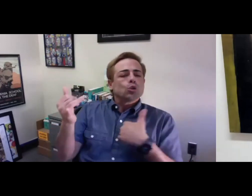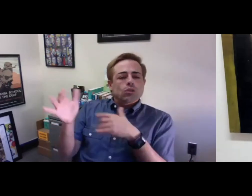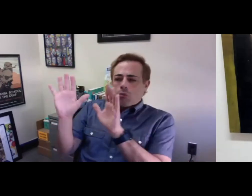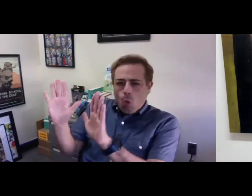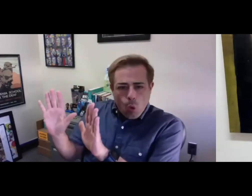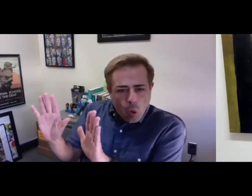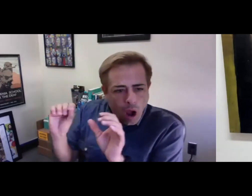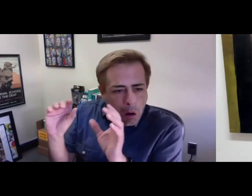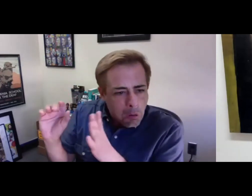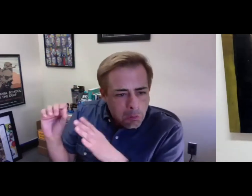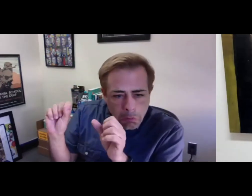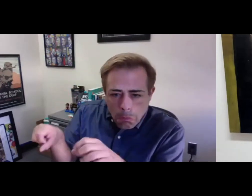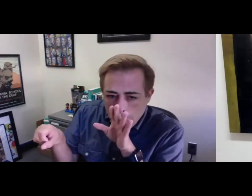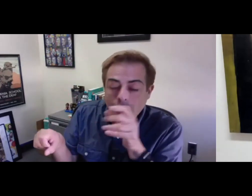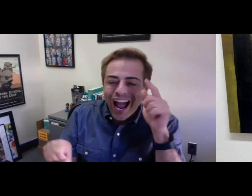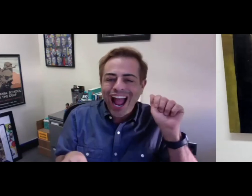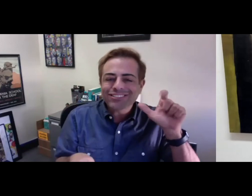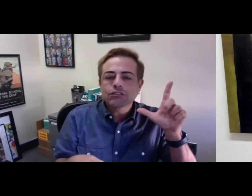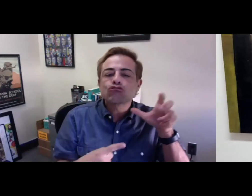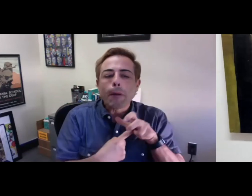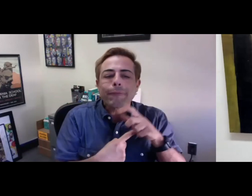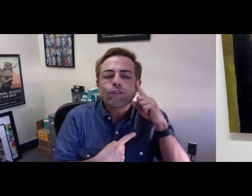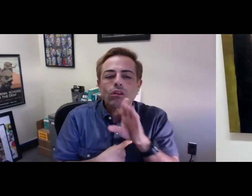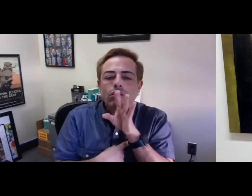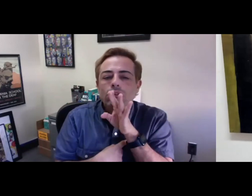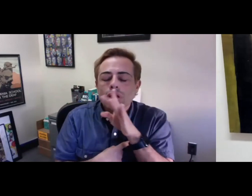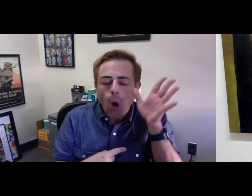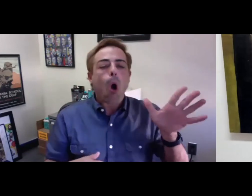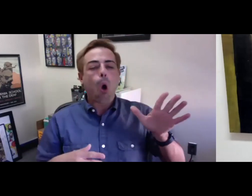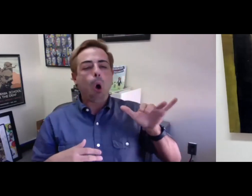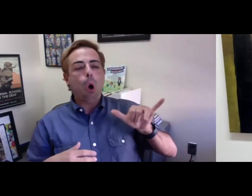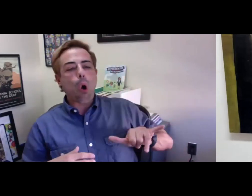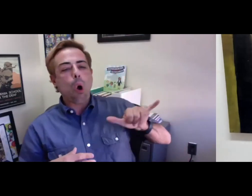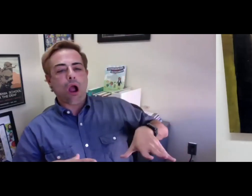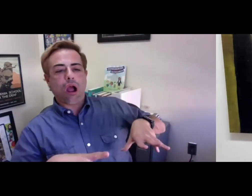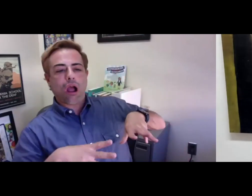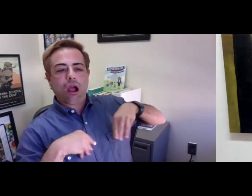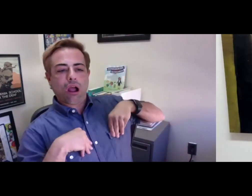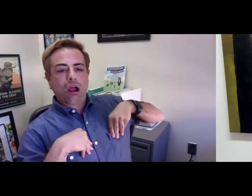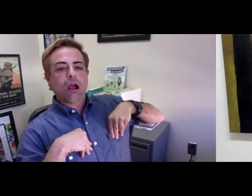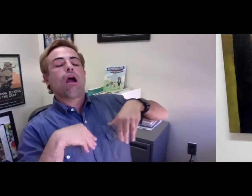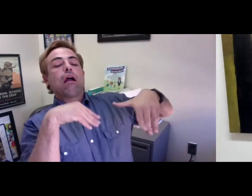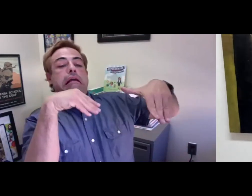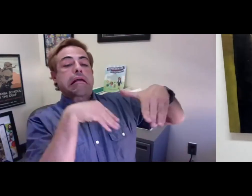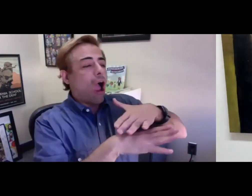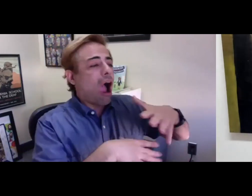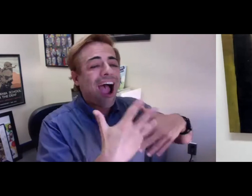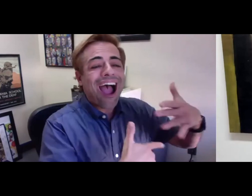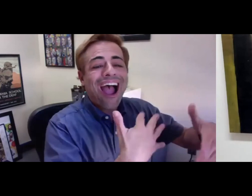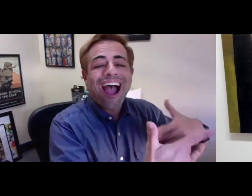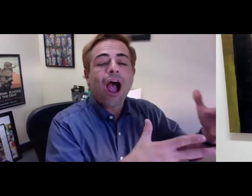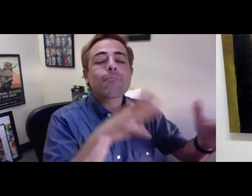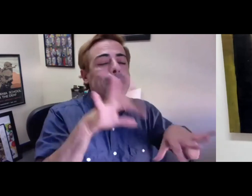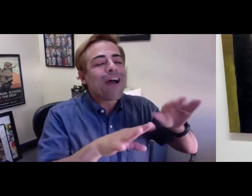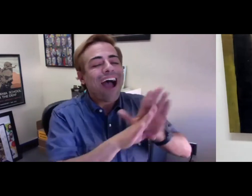that the hearing world tends to make the decision for the babies. And it's not until the